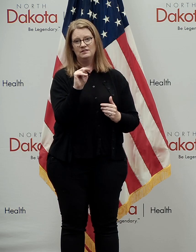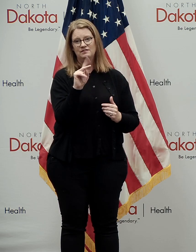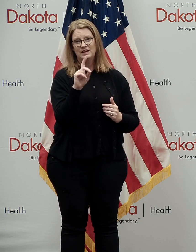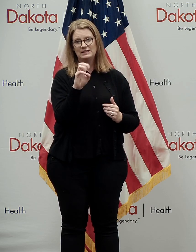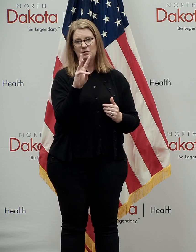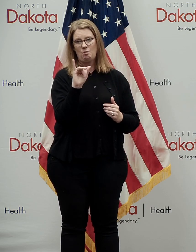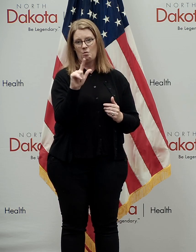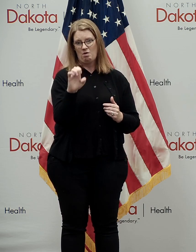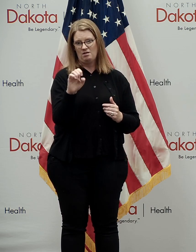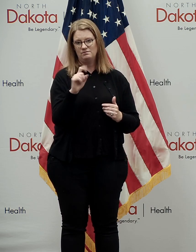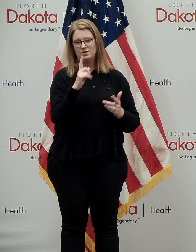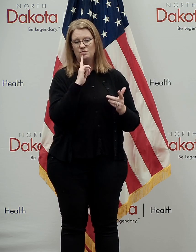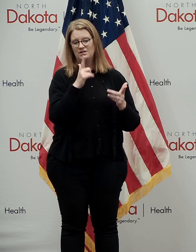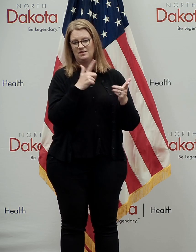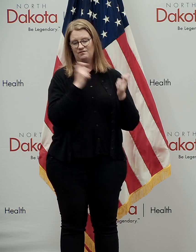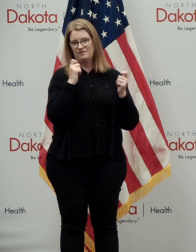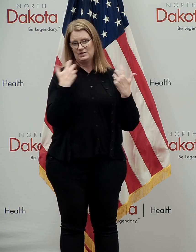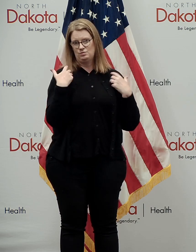speedy recovery.